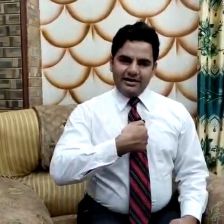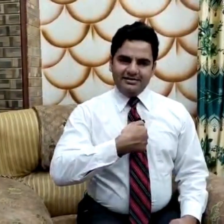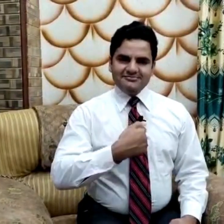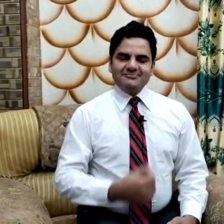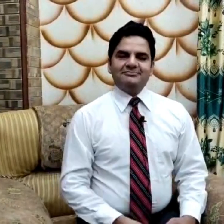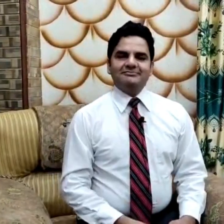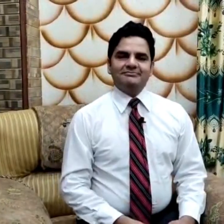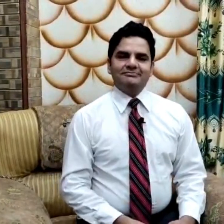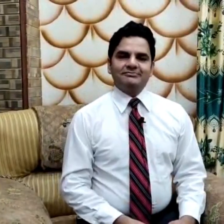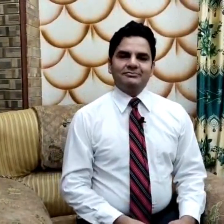I